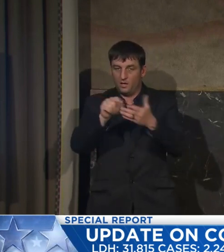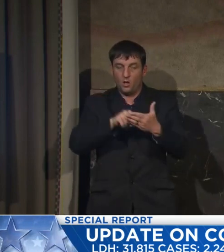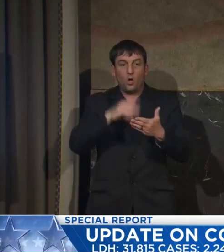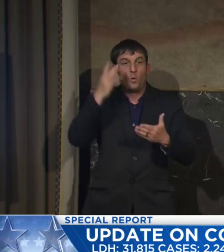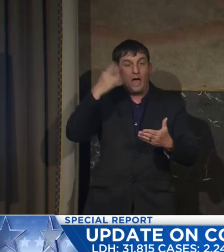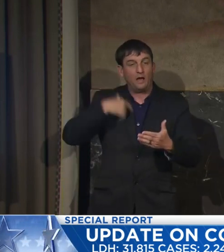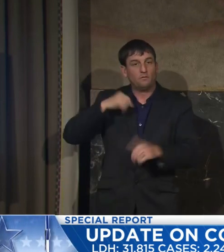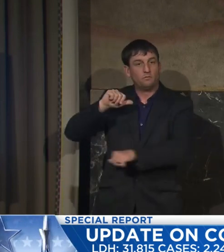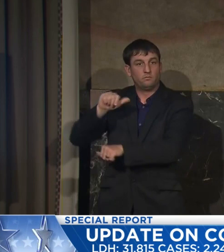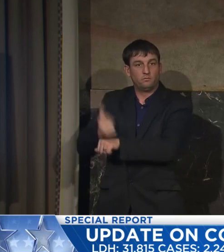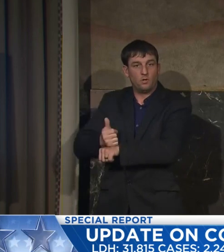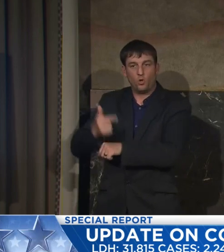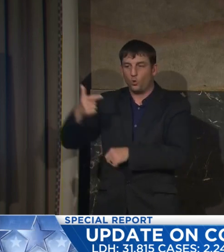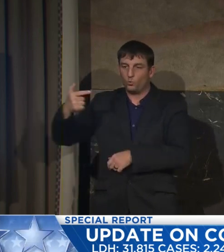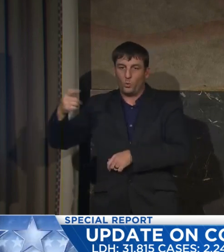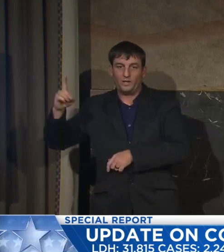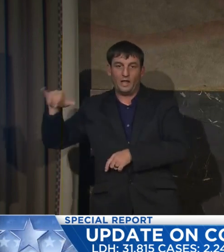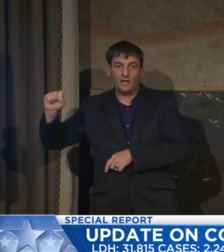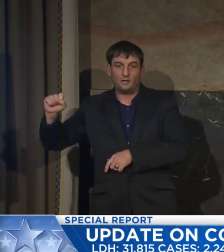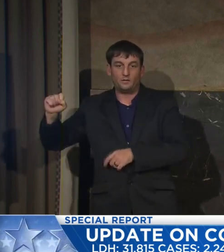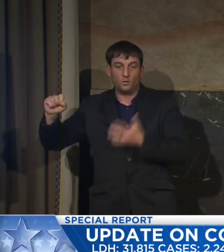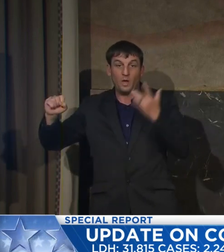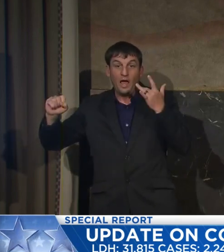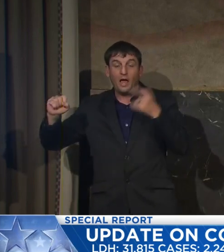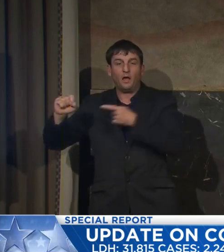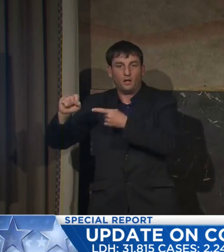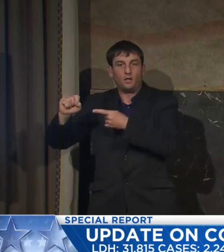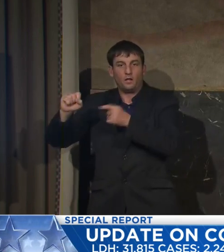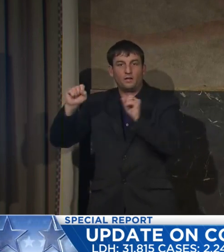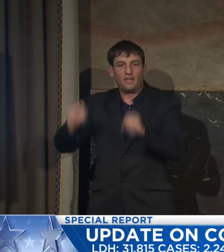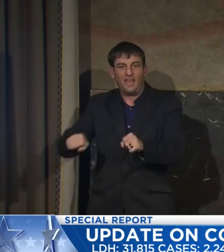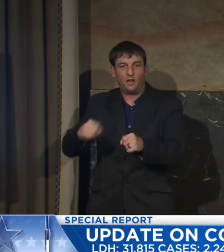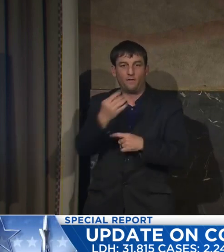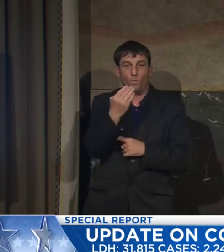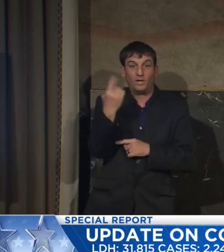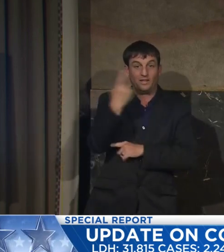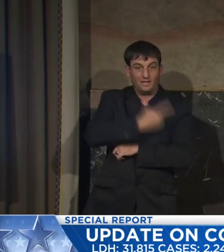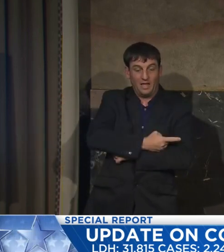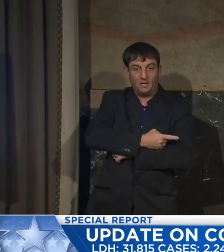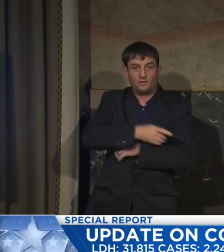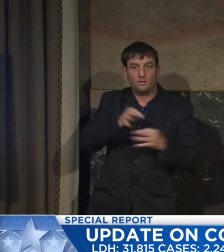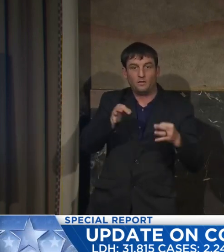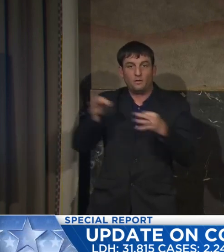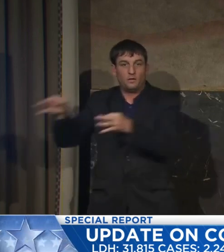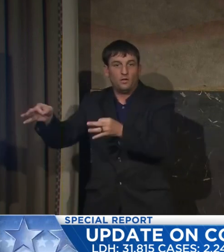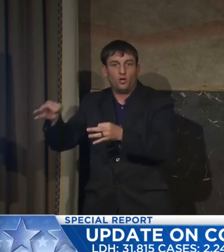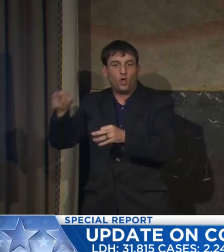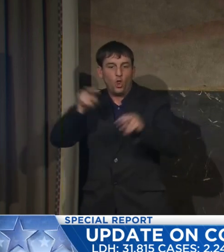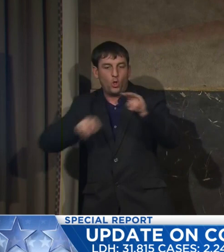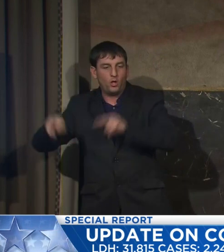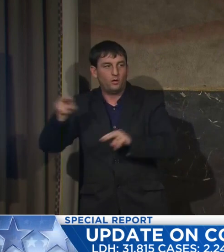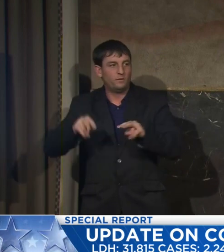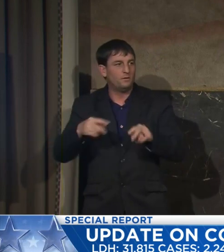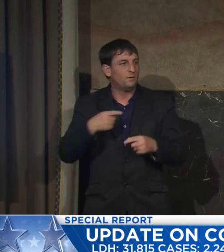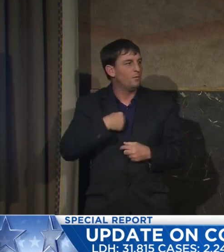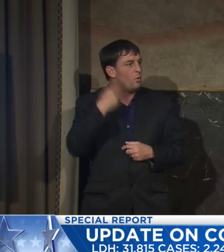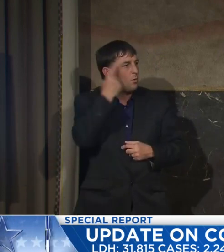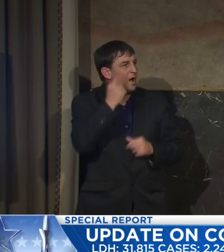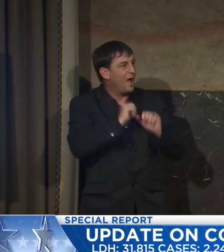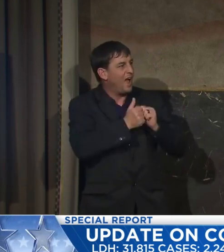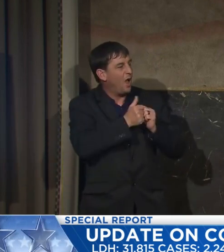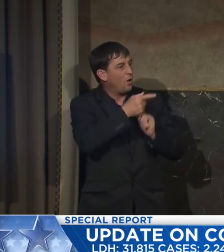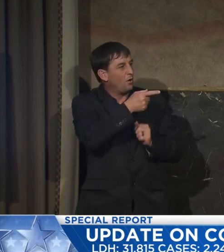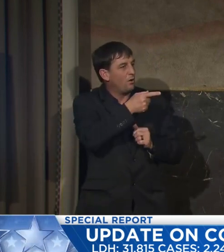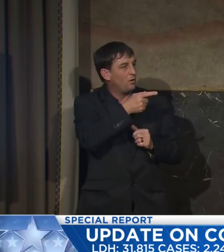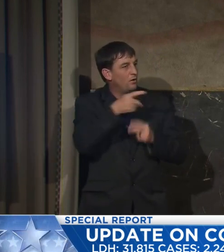place for 21 days so we can collect the 14 days and then take a look at it. I guess I'm just wondering how you might define a rebound, because the White